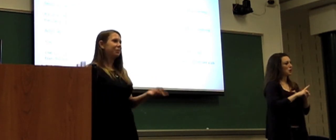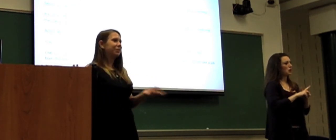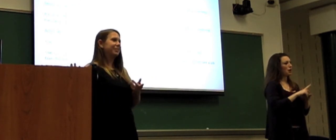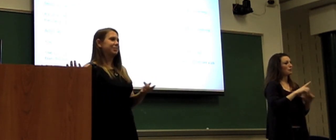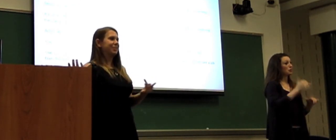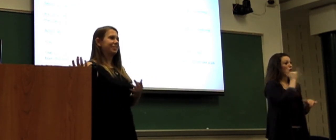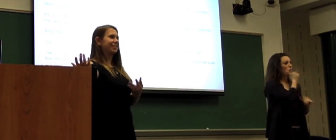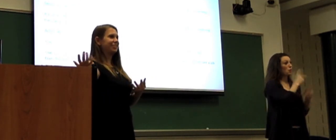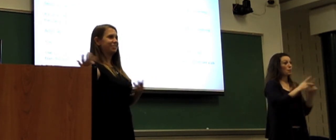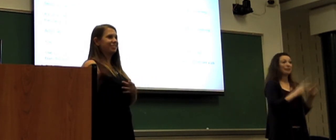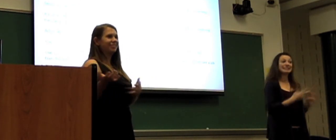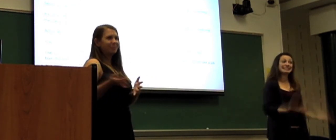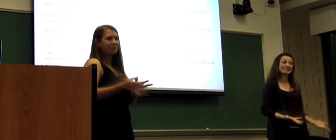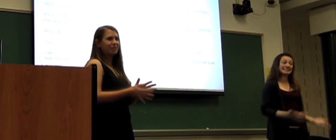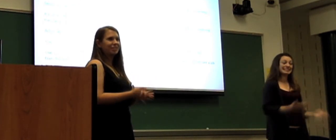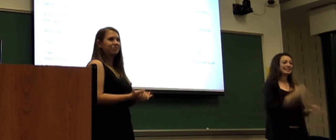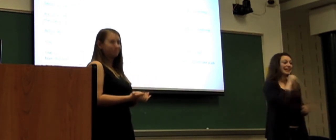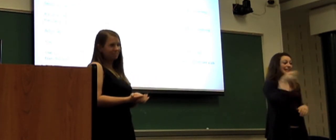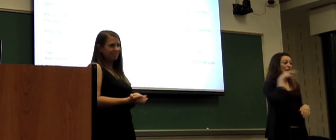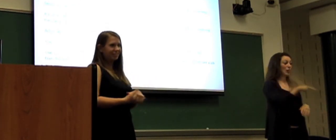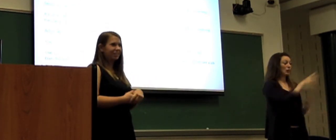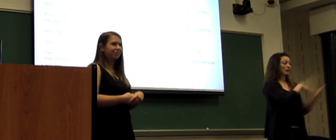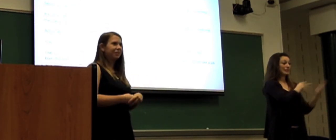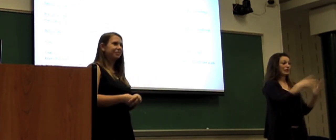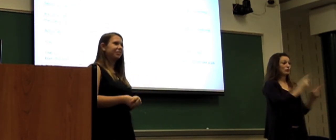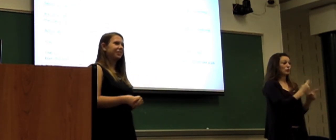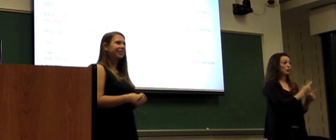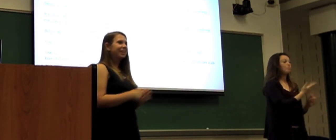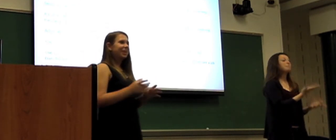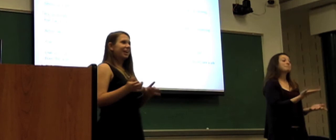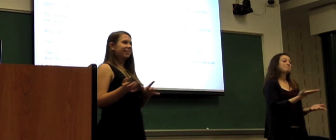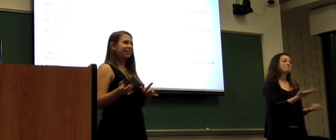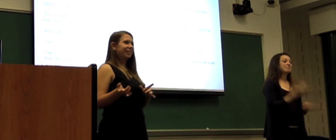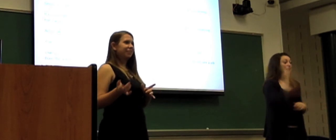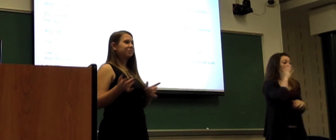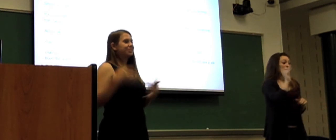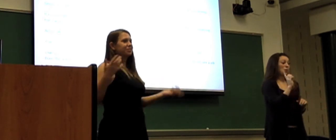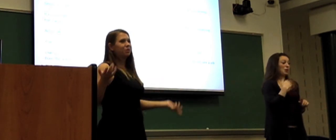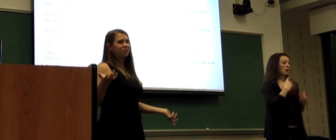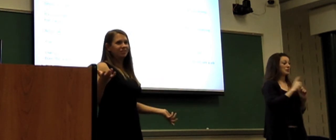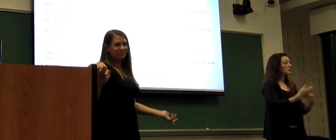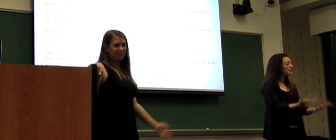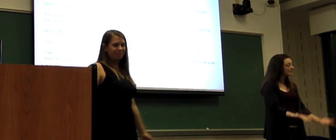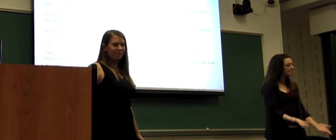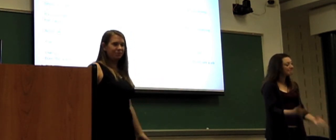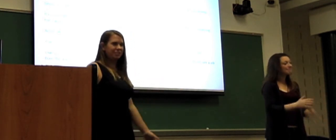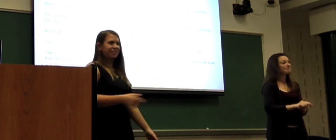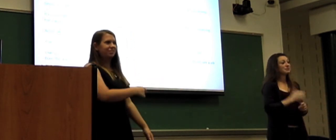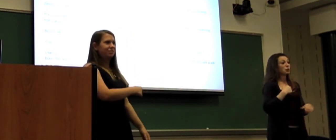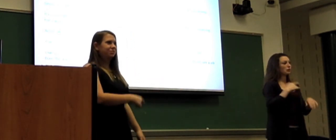completely wrong place because I just didn't look at my schedule because I thought I knew where I was going. And then I was so early